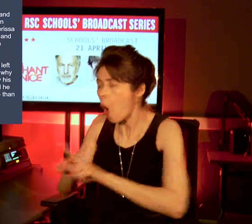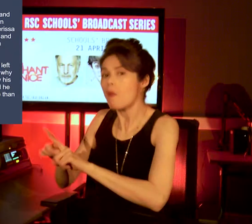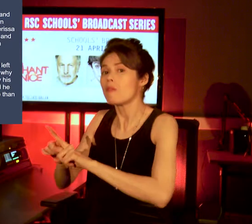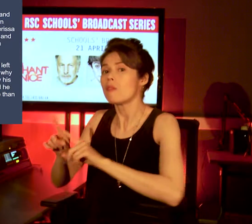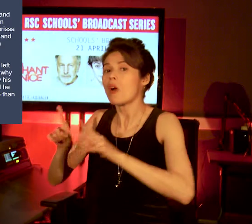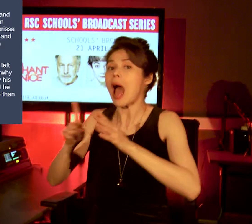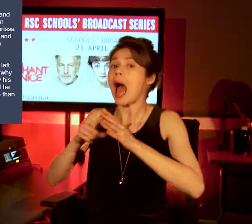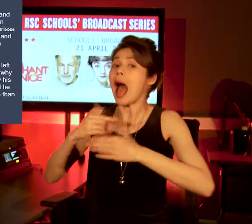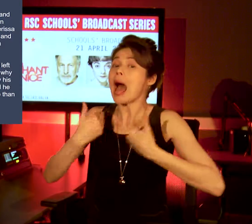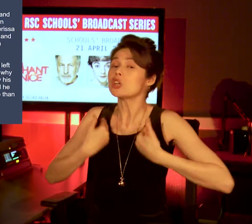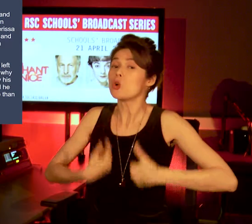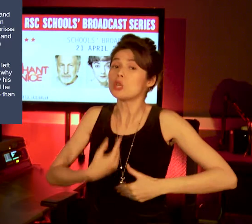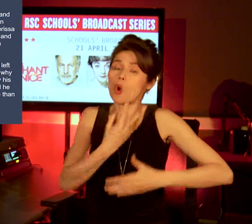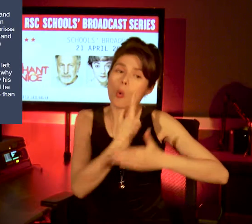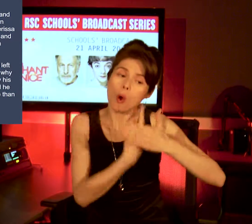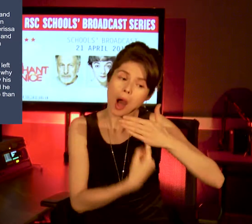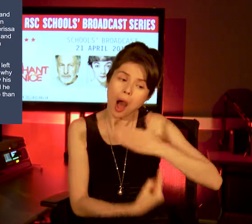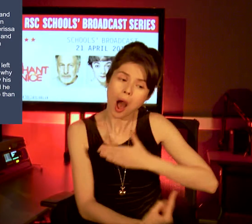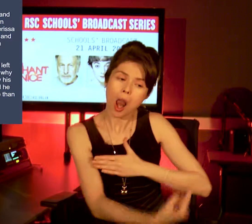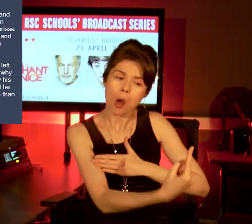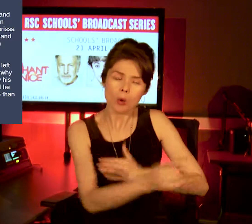Gratiano, leaving Antonio alone.